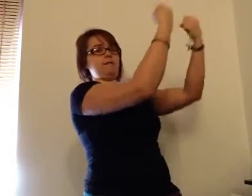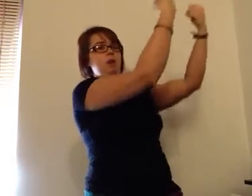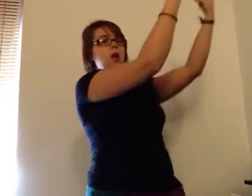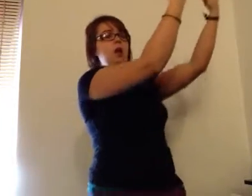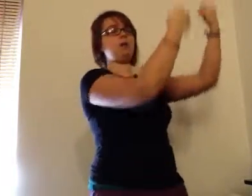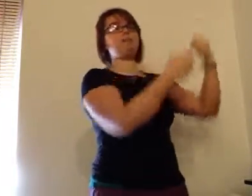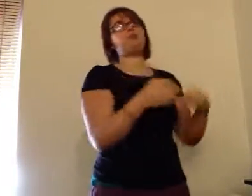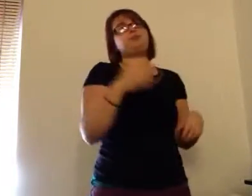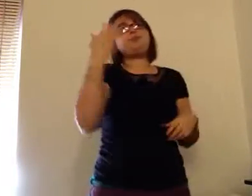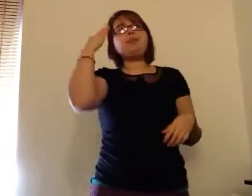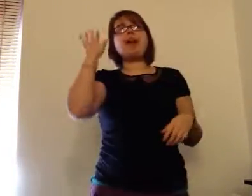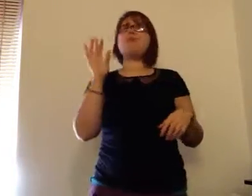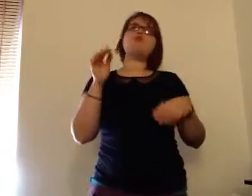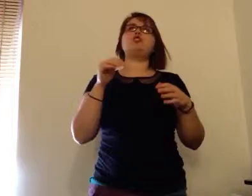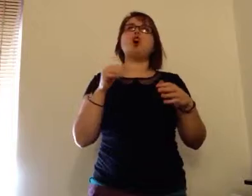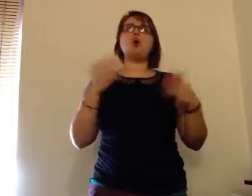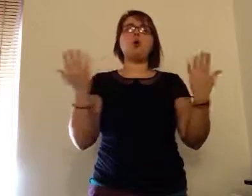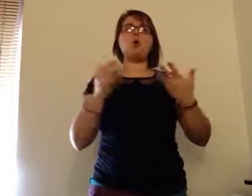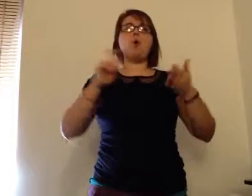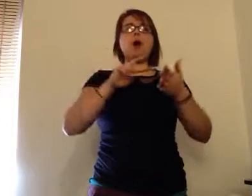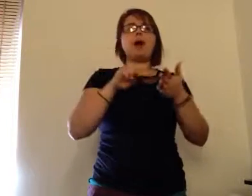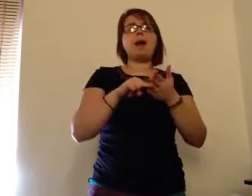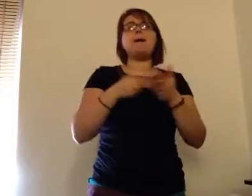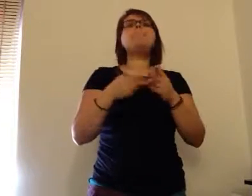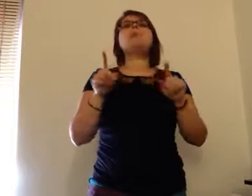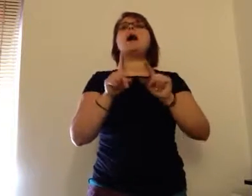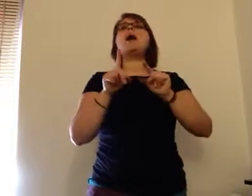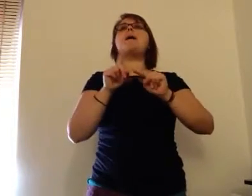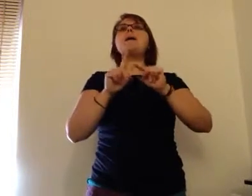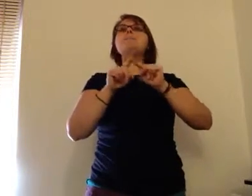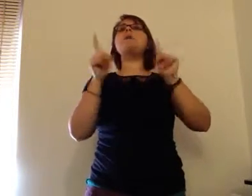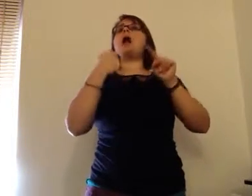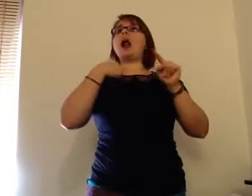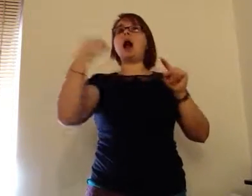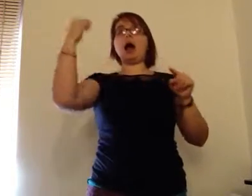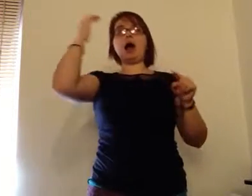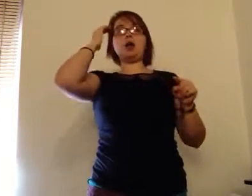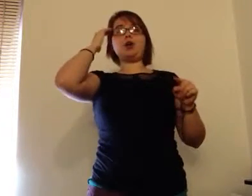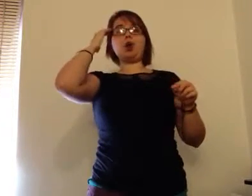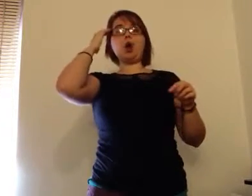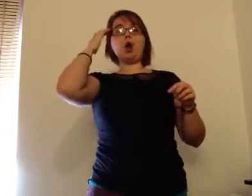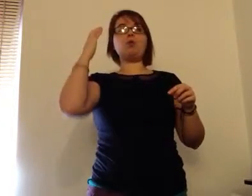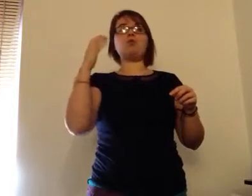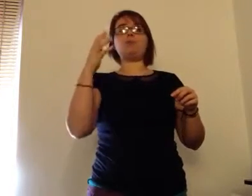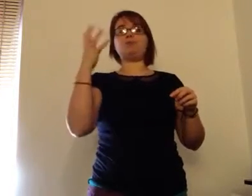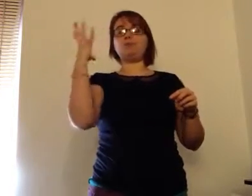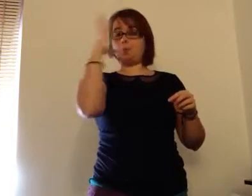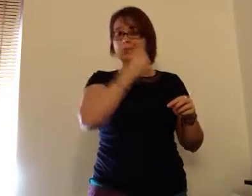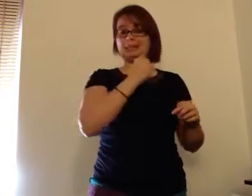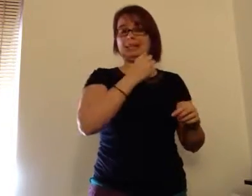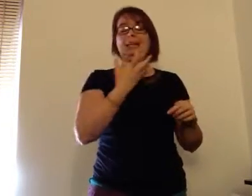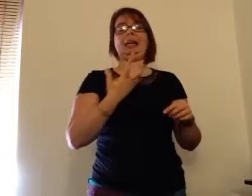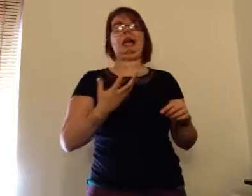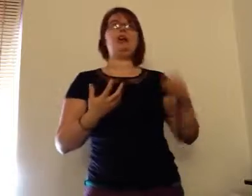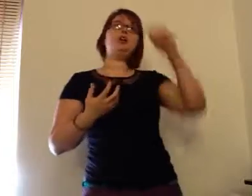And so I just remember looking out the window and seeing this steep hill and rocks and everything, imagining my dad making one wrong